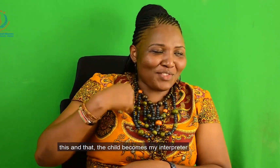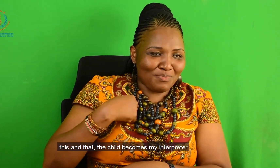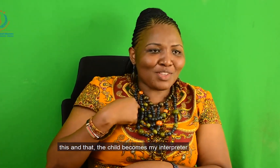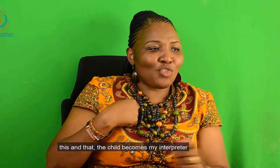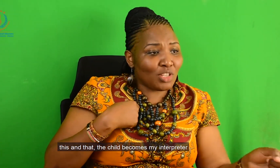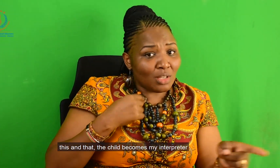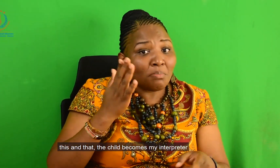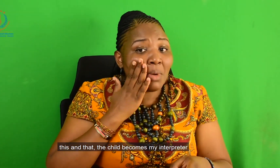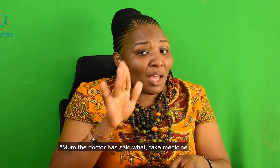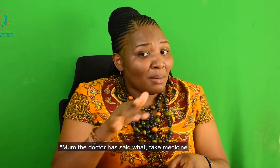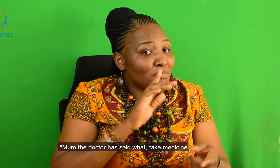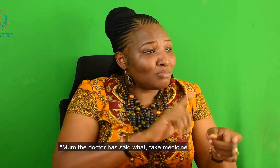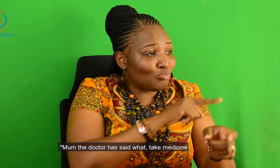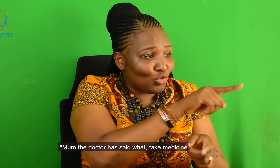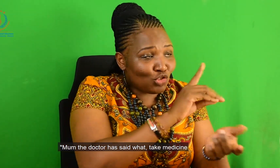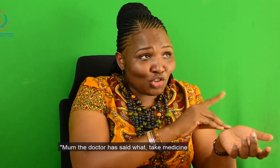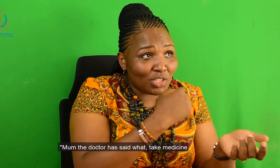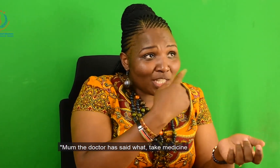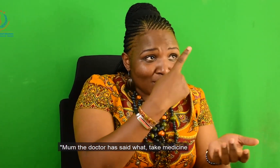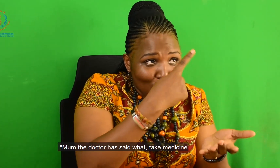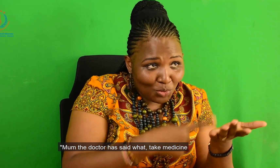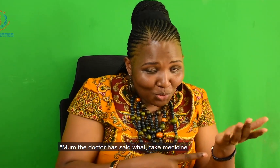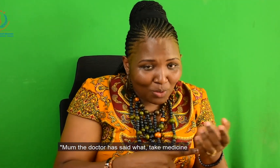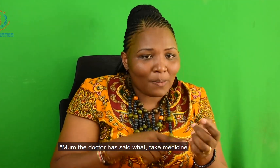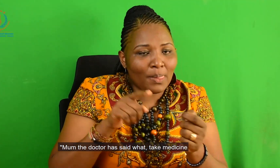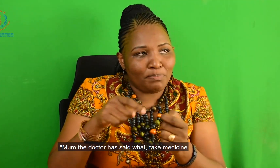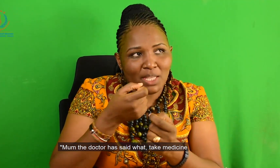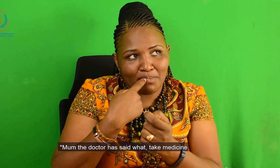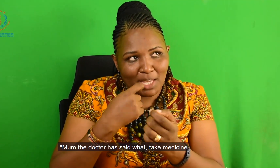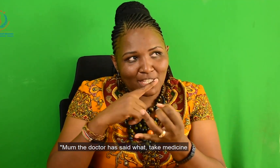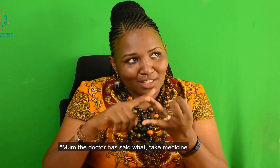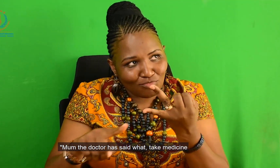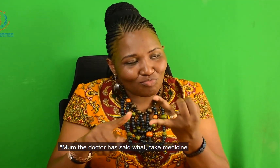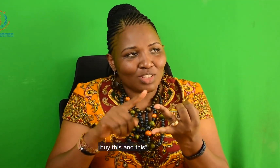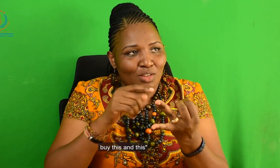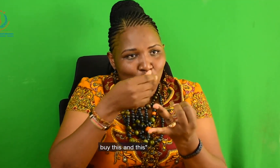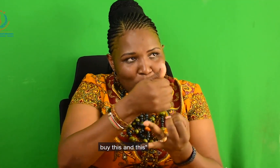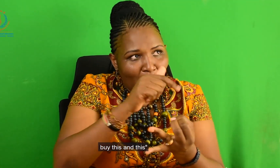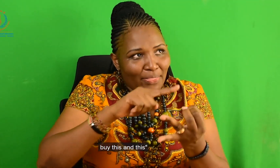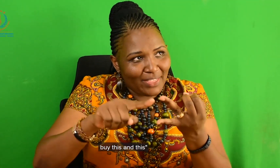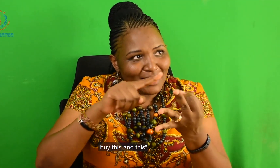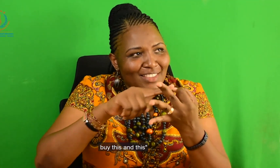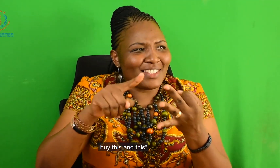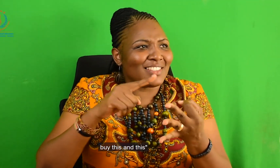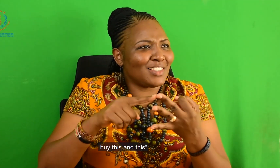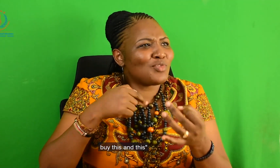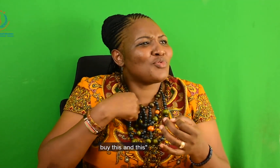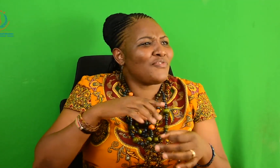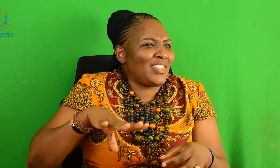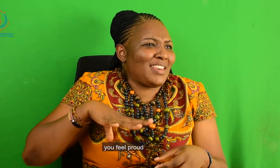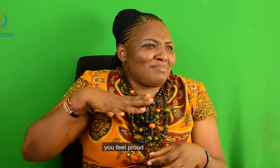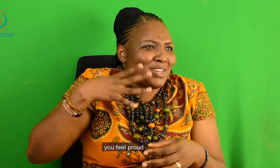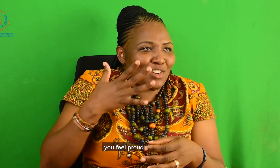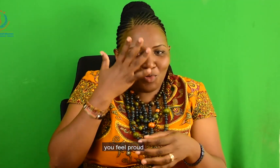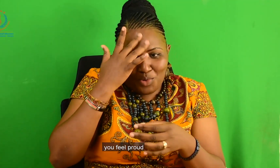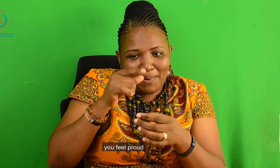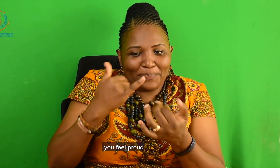interpreter. Mom, the doctor has said that take medicine, buy this and this. You feel proud.